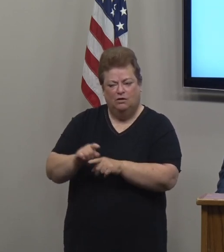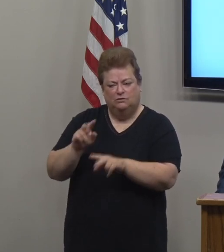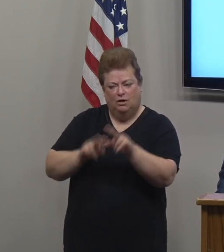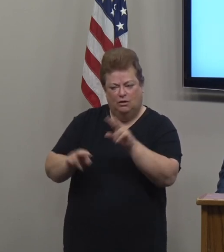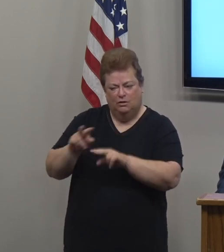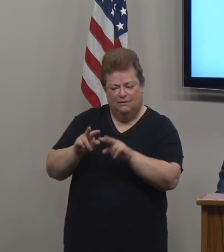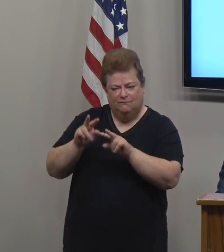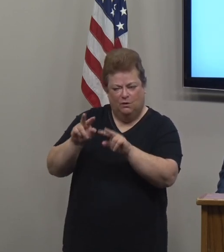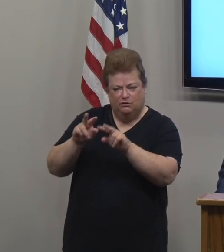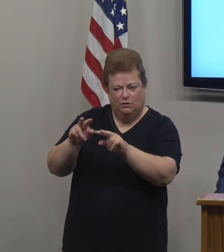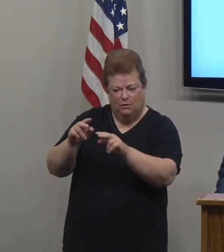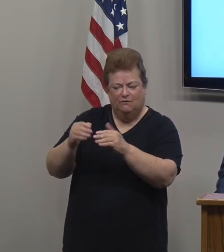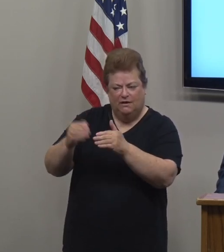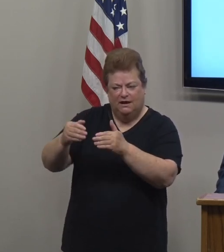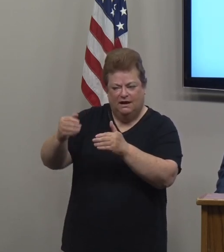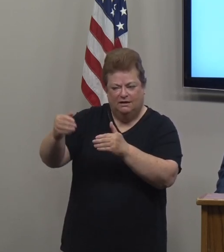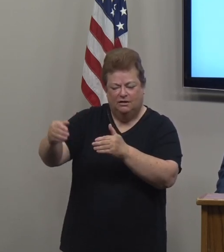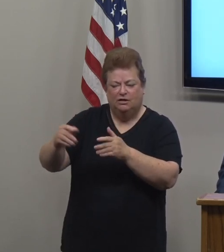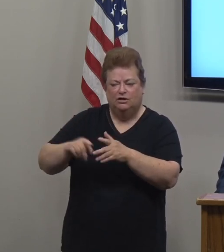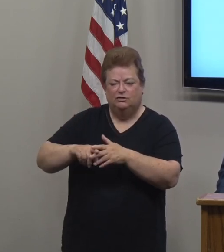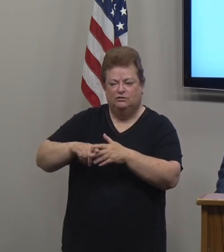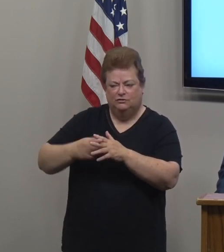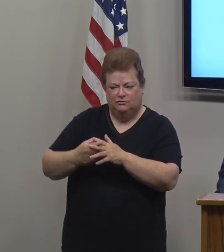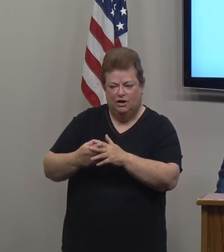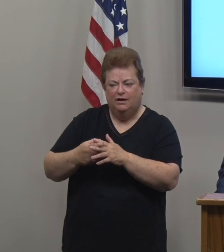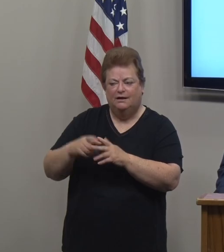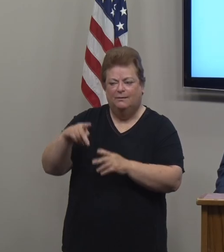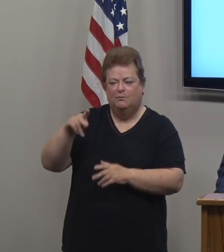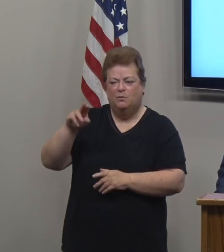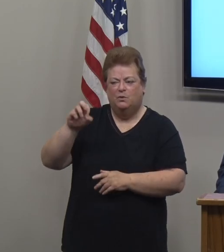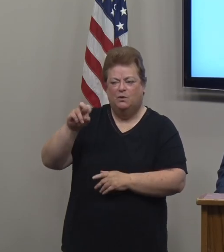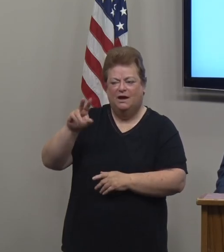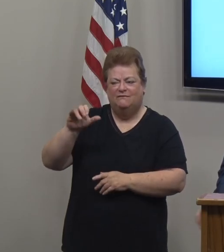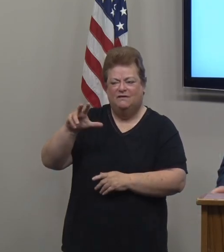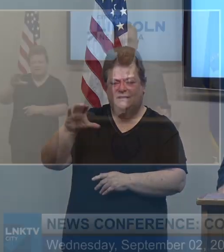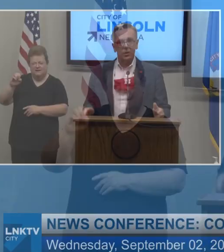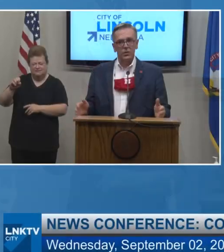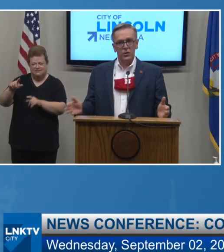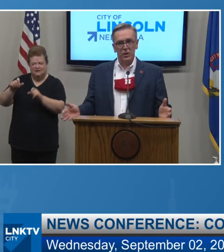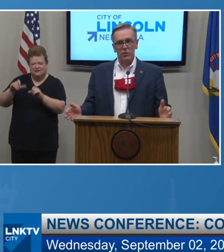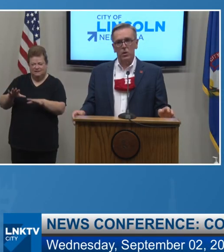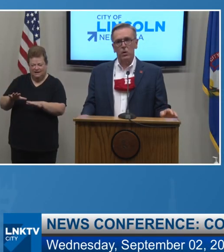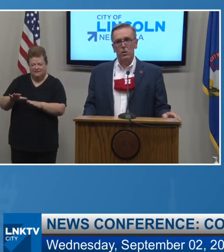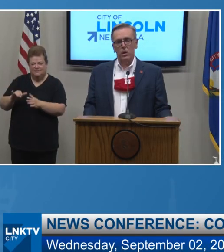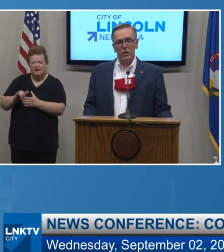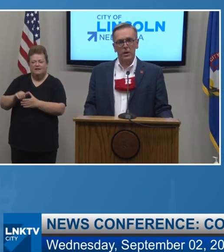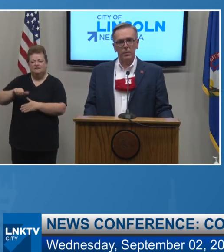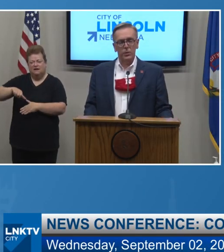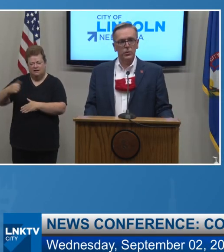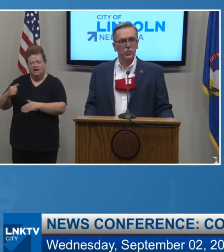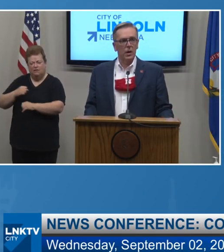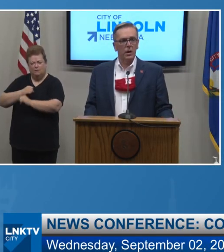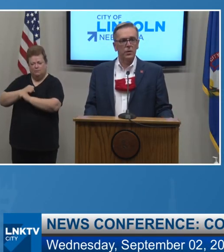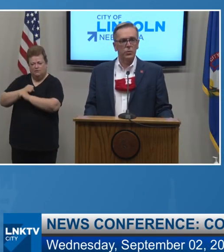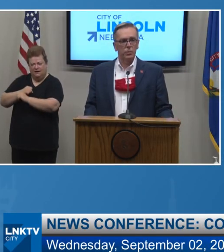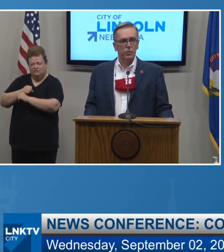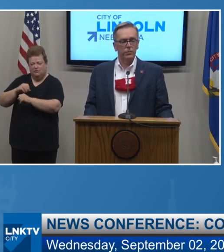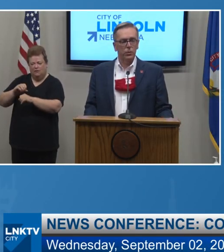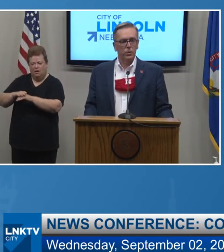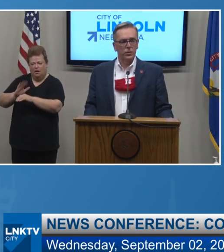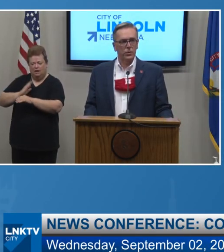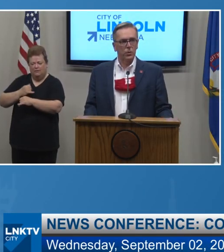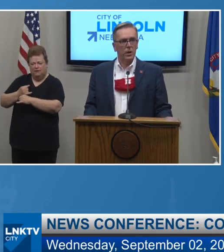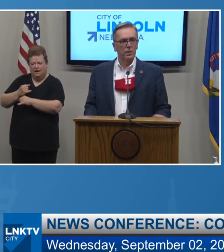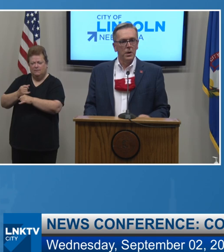to, in the coming week, implementing prevalence testing as another risk and safeguard on our campus as we